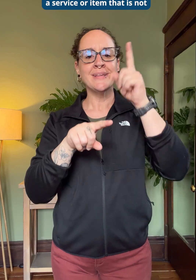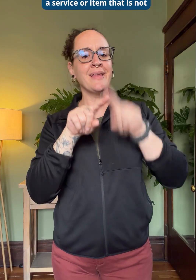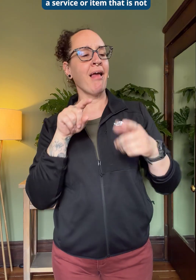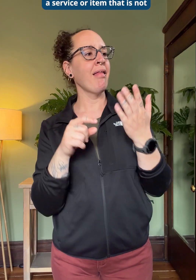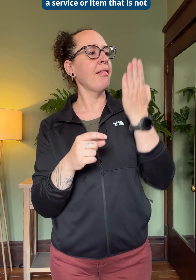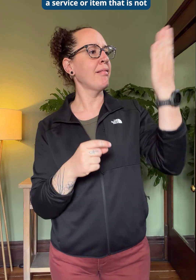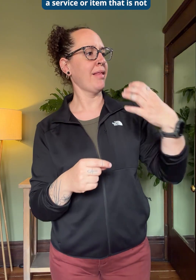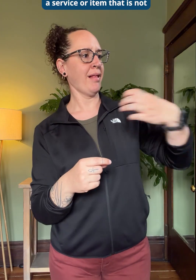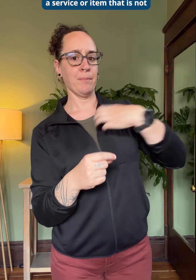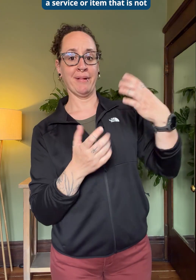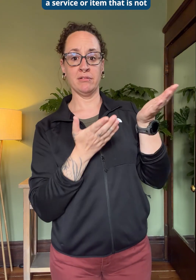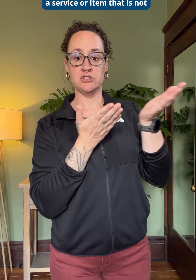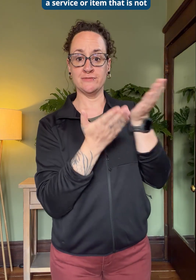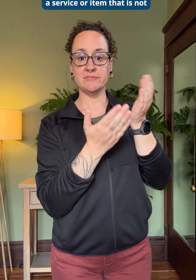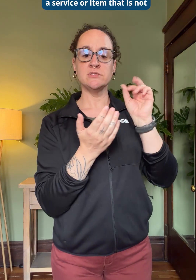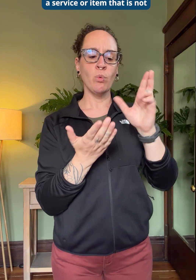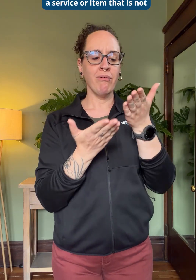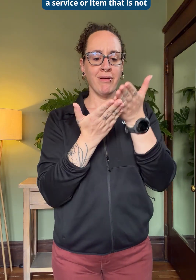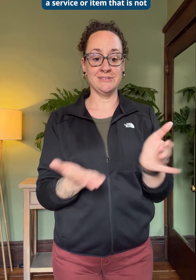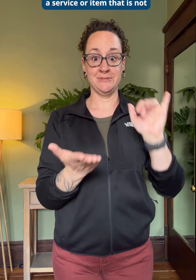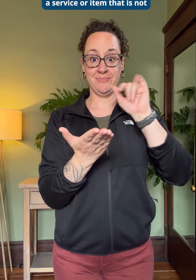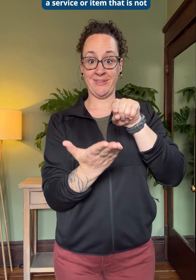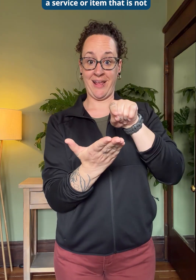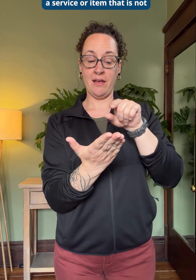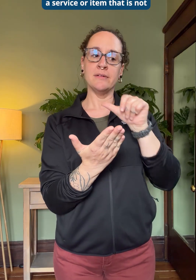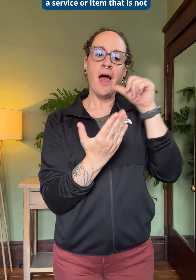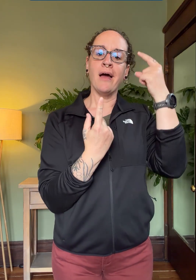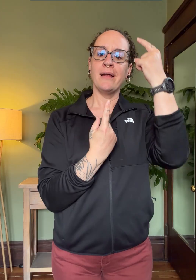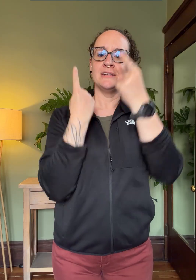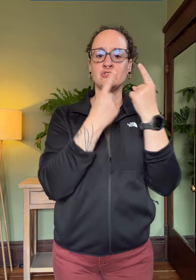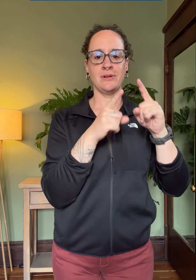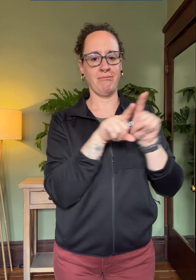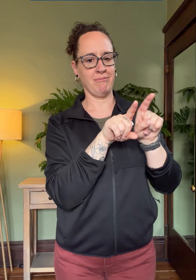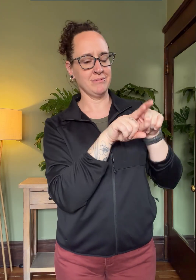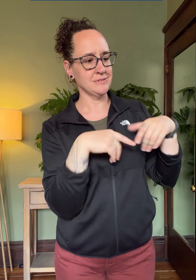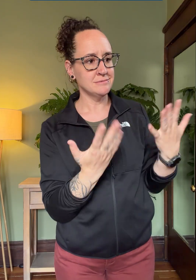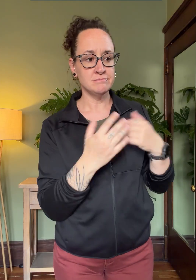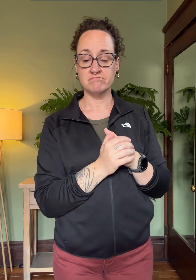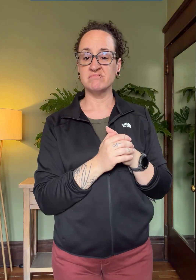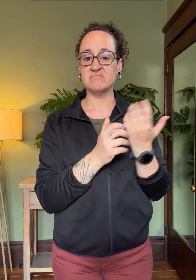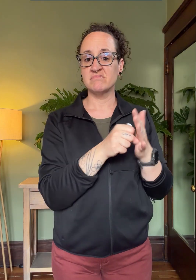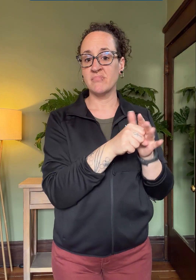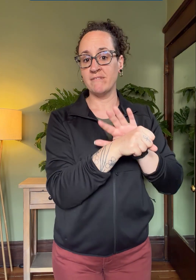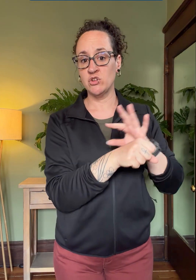You cannot appeal a service or item that is not considered a covered benefit under